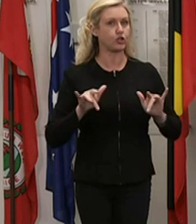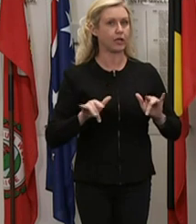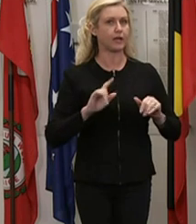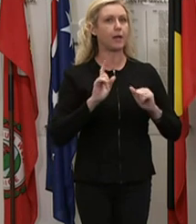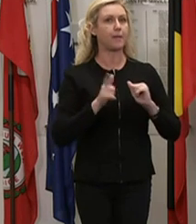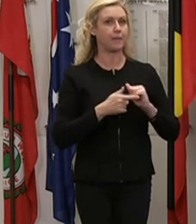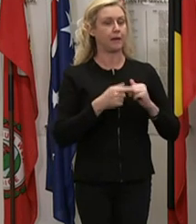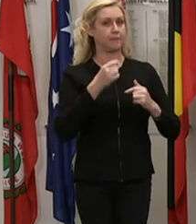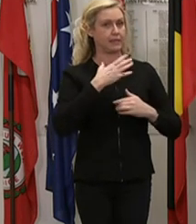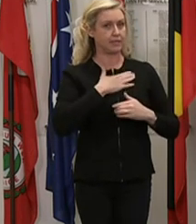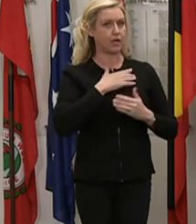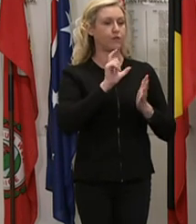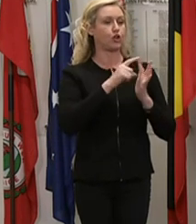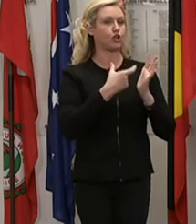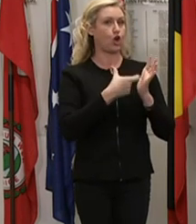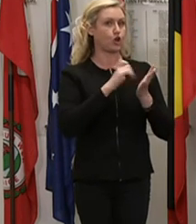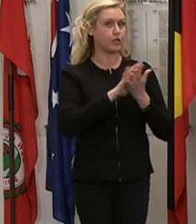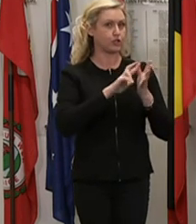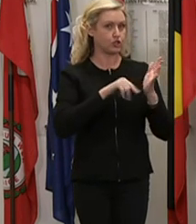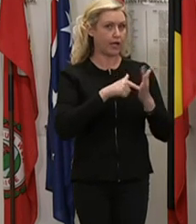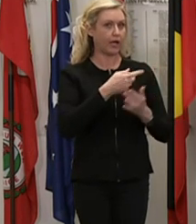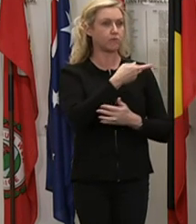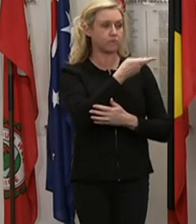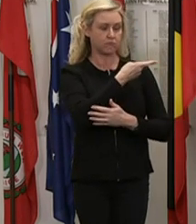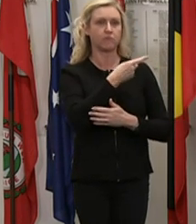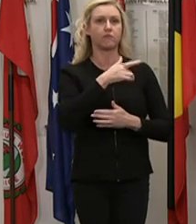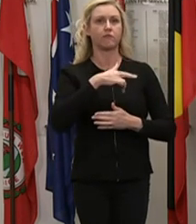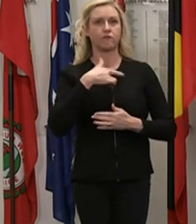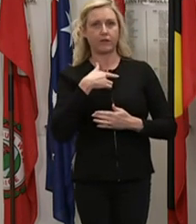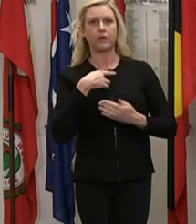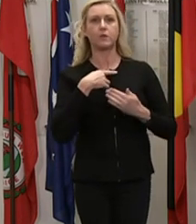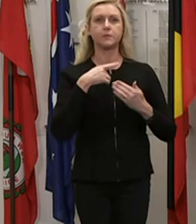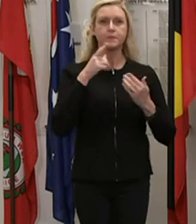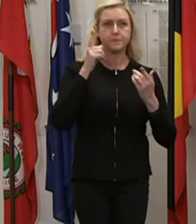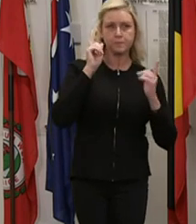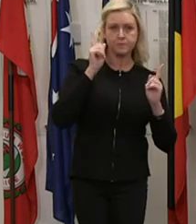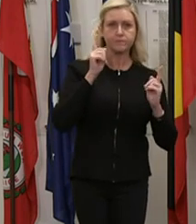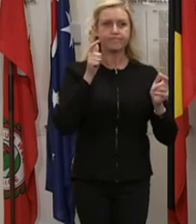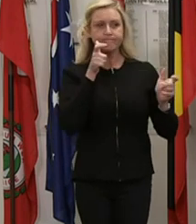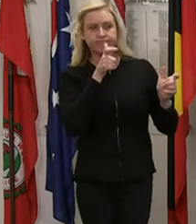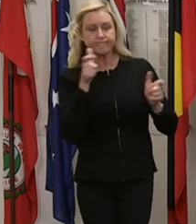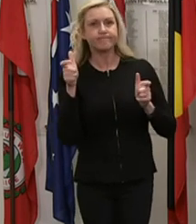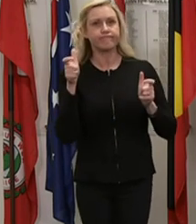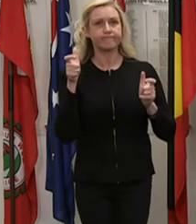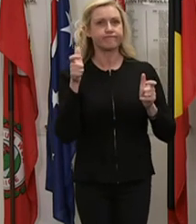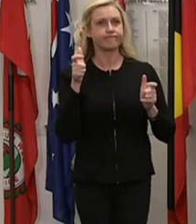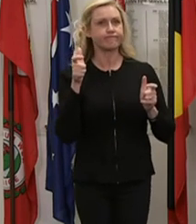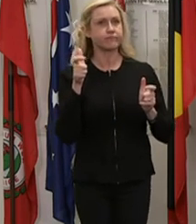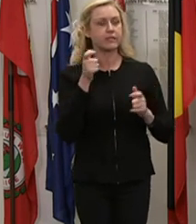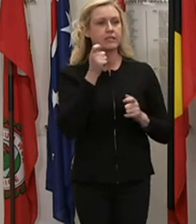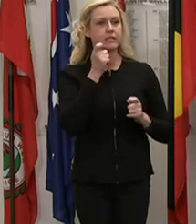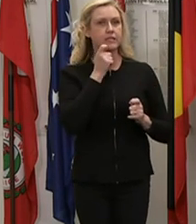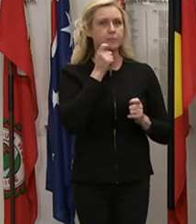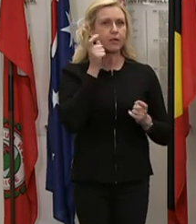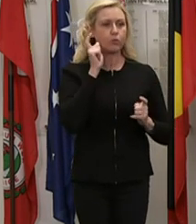remain concerned about the next few weeks. We will remain on high alert, and we have some level of anxiety as to